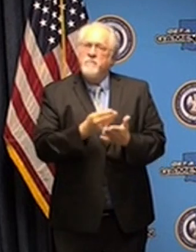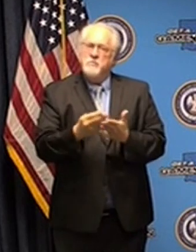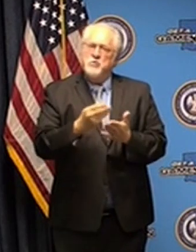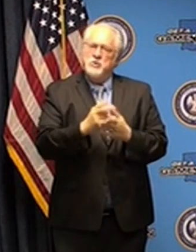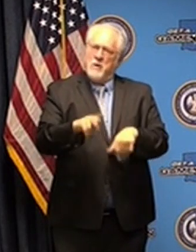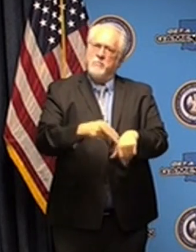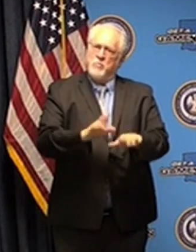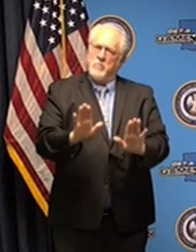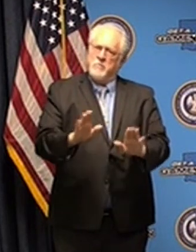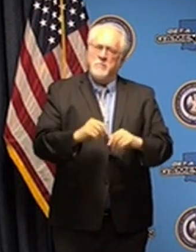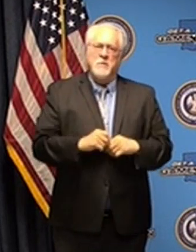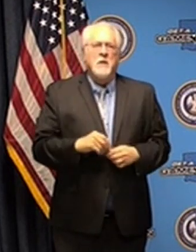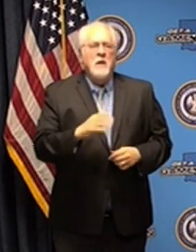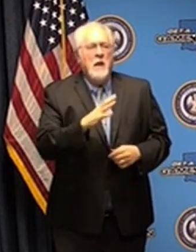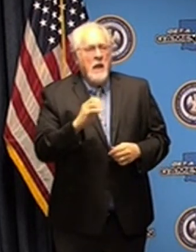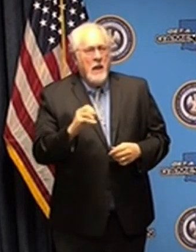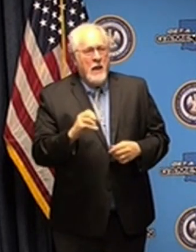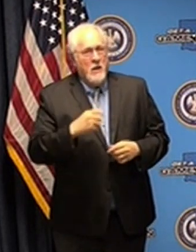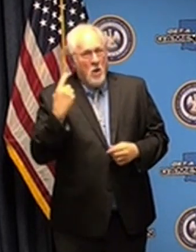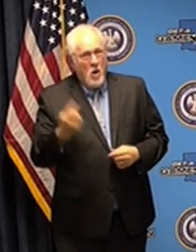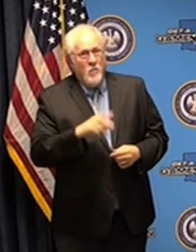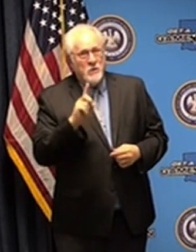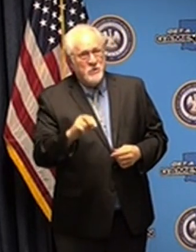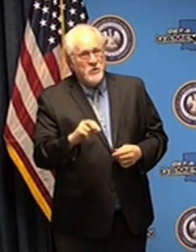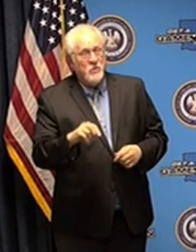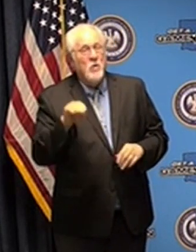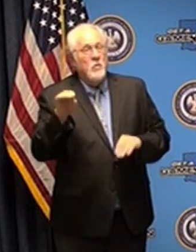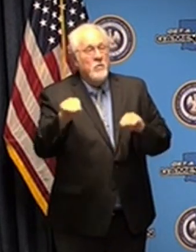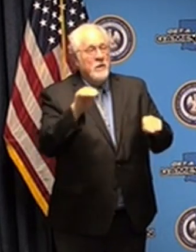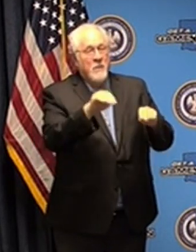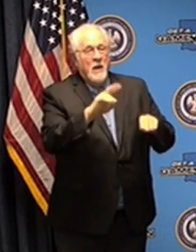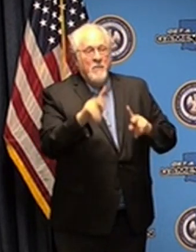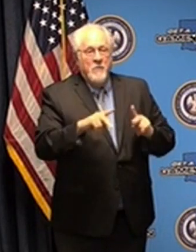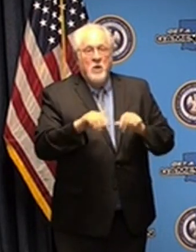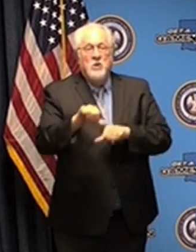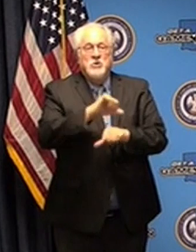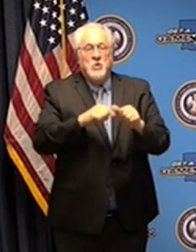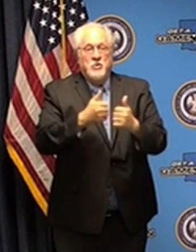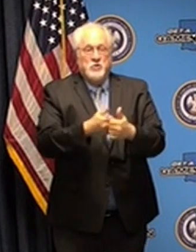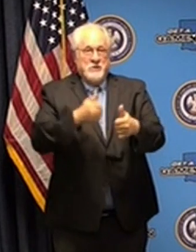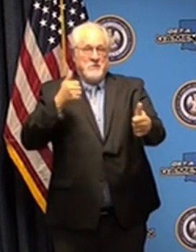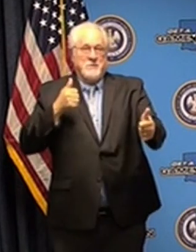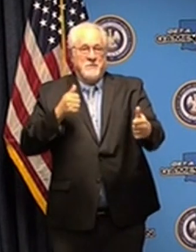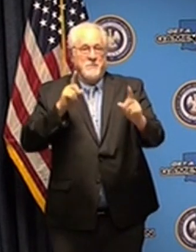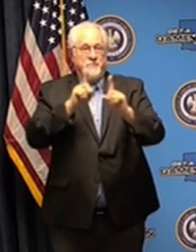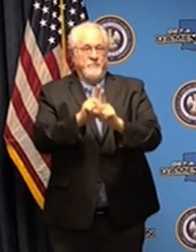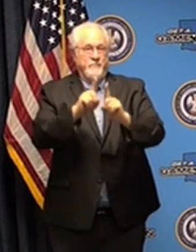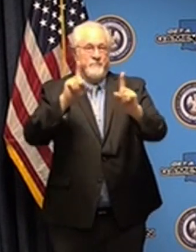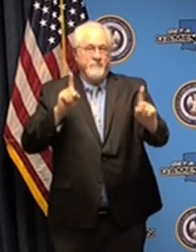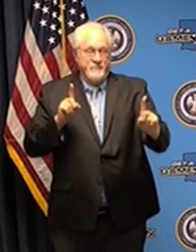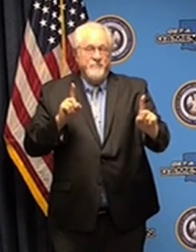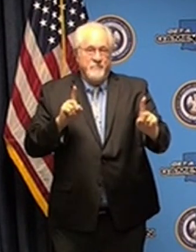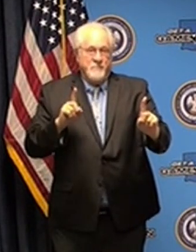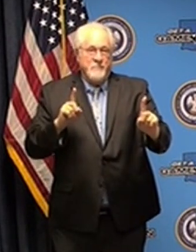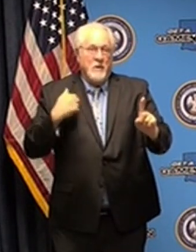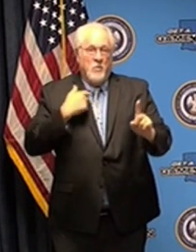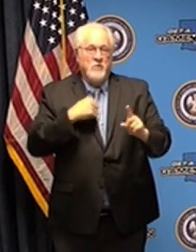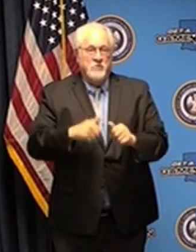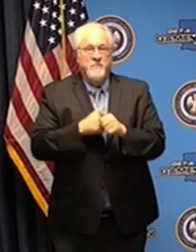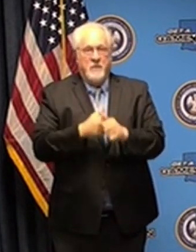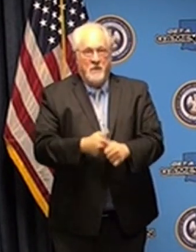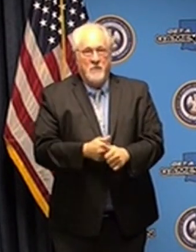shop normally. And as I always do, I want to remind people of the social distancing practices that we should